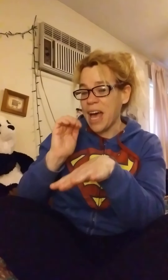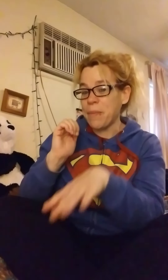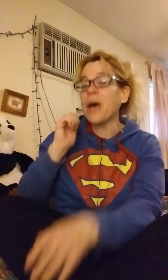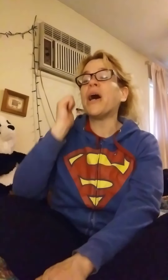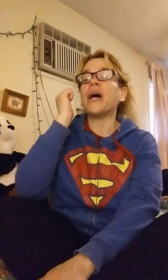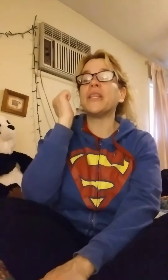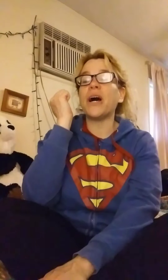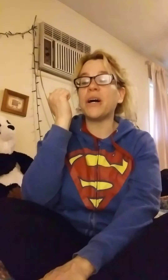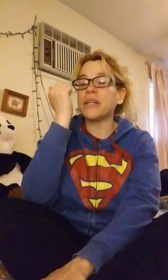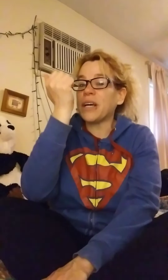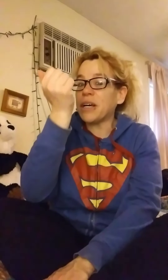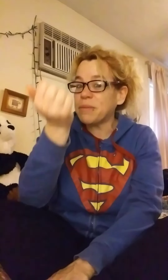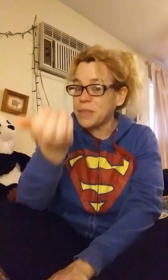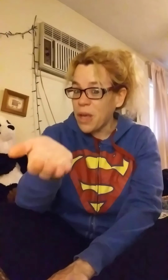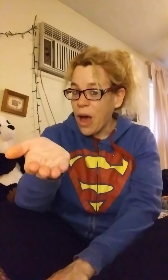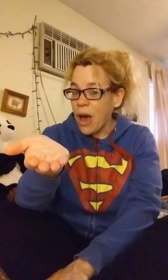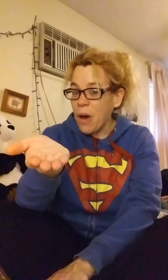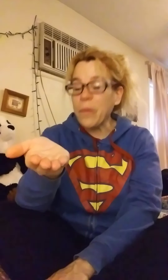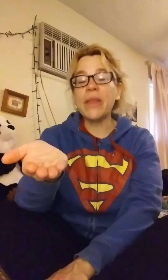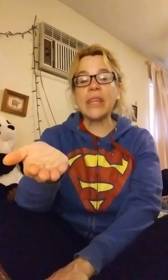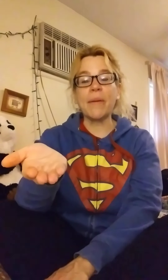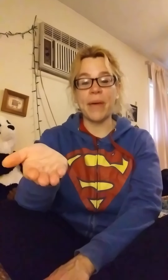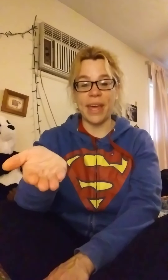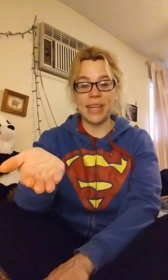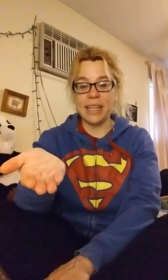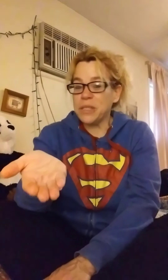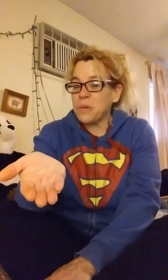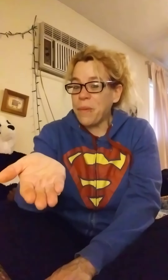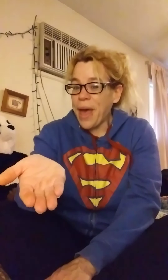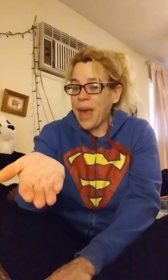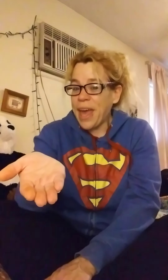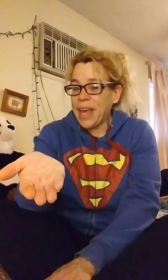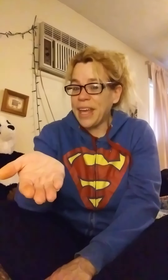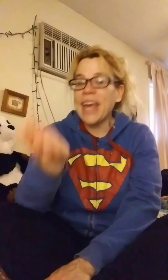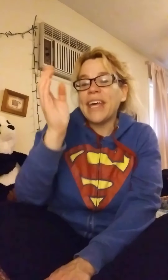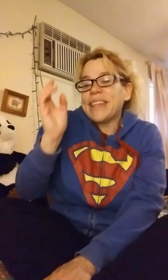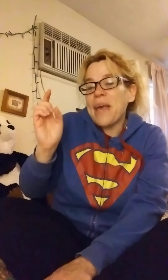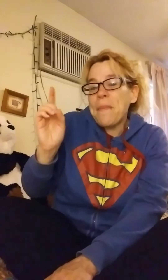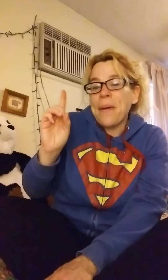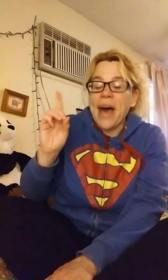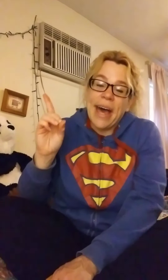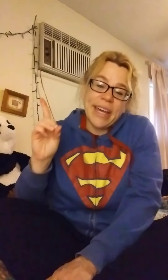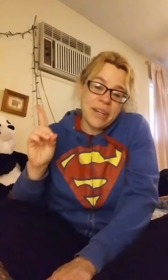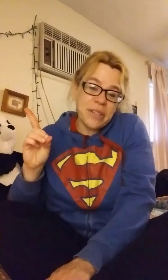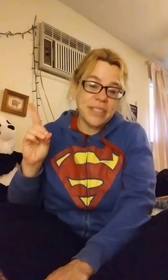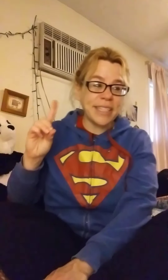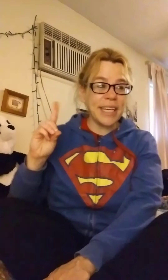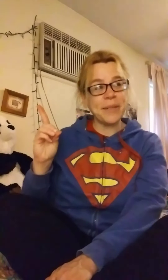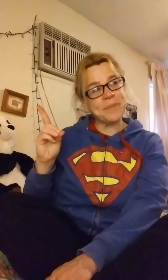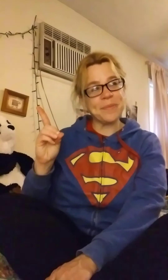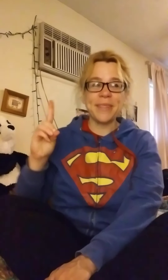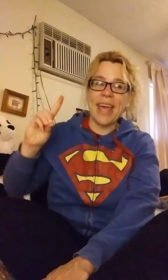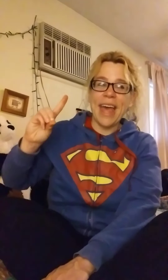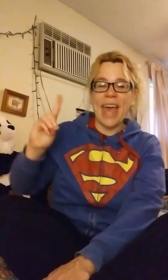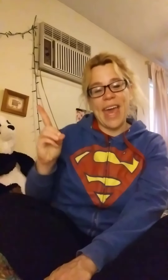top. Along comes with a penny to pay. They buy a cookie and